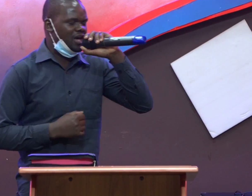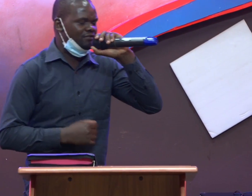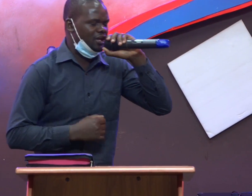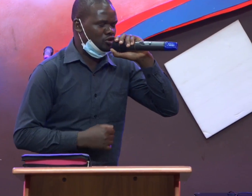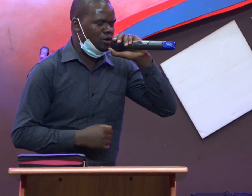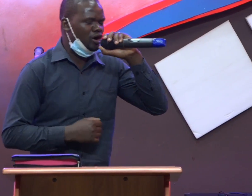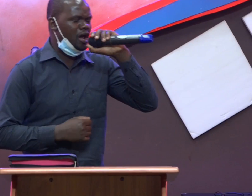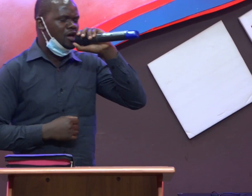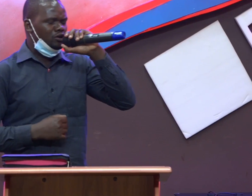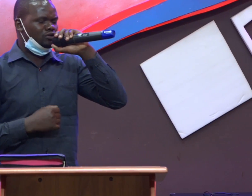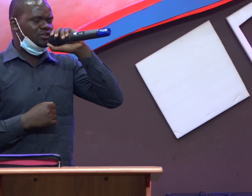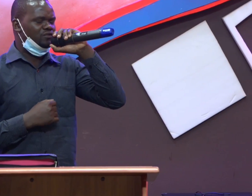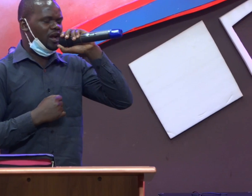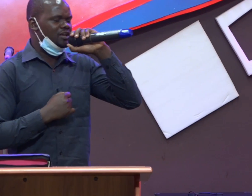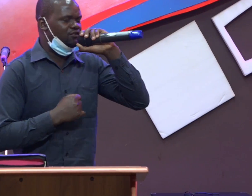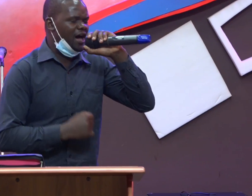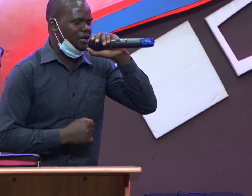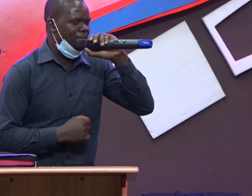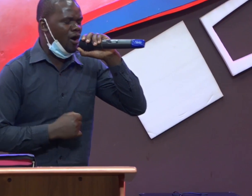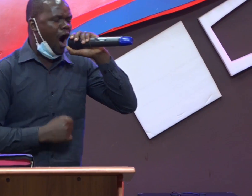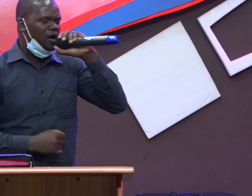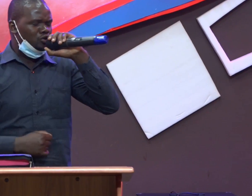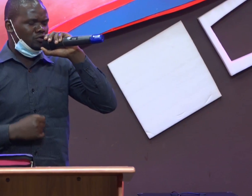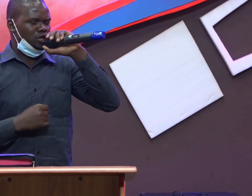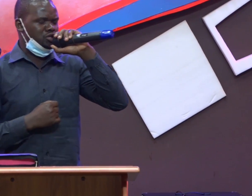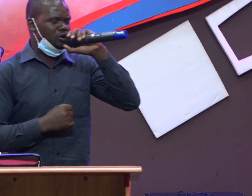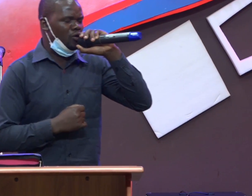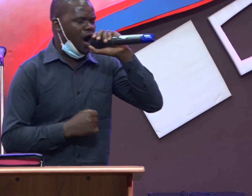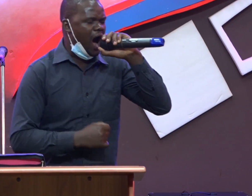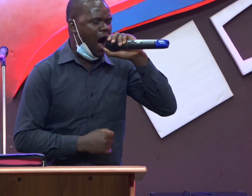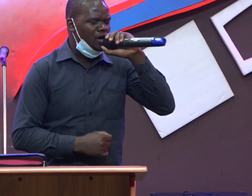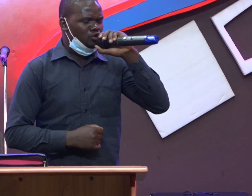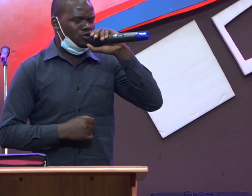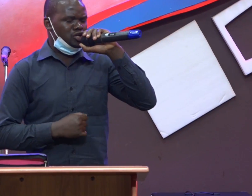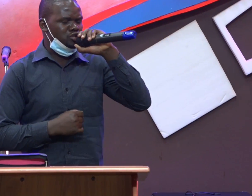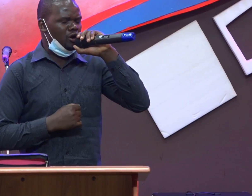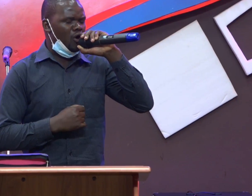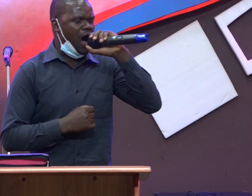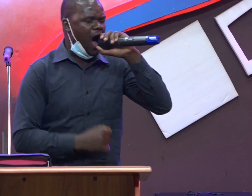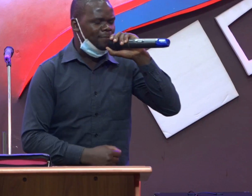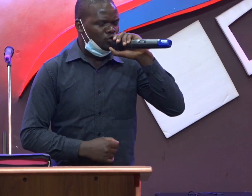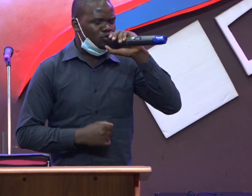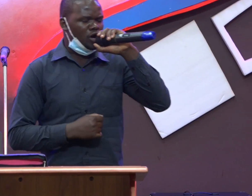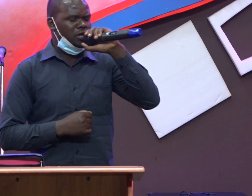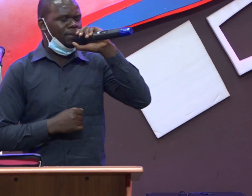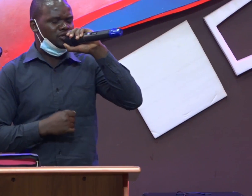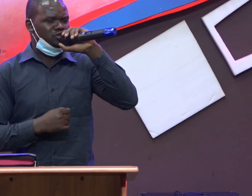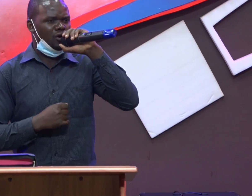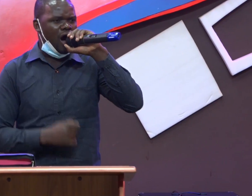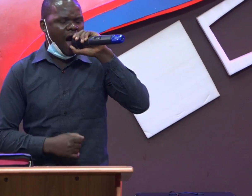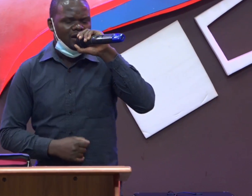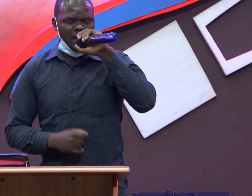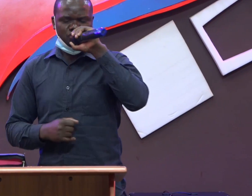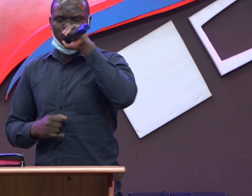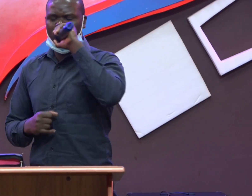inner being, heavenly King of glory, requesting for a divine power to read your word, to read your word, to go deeper in